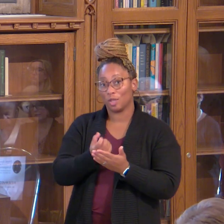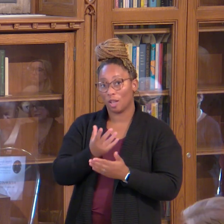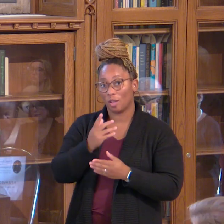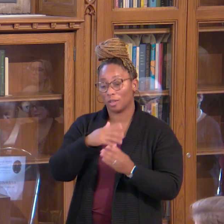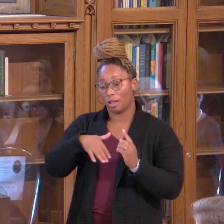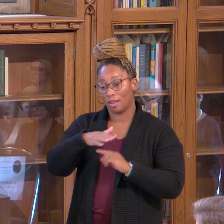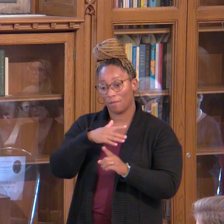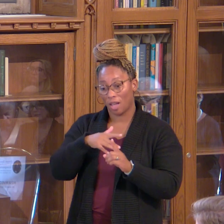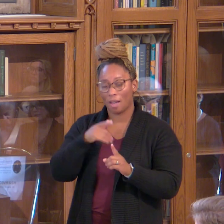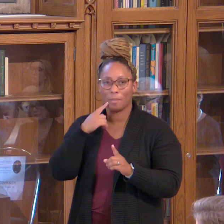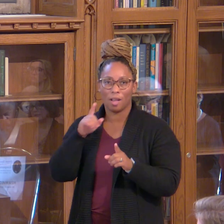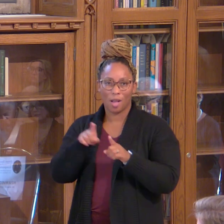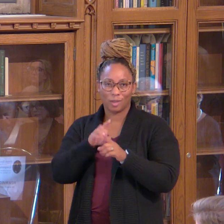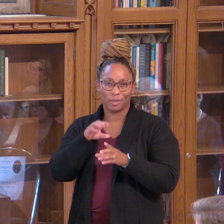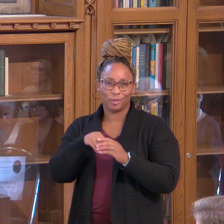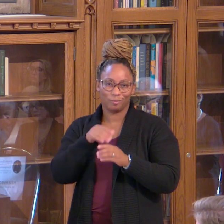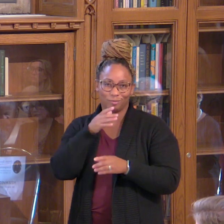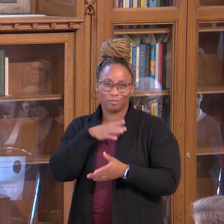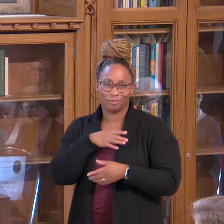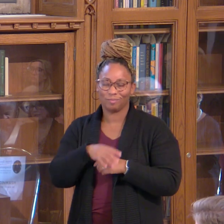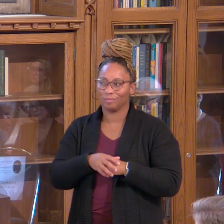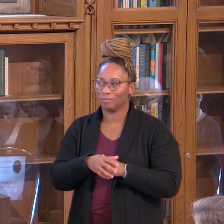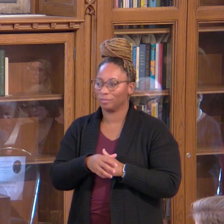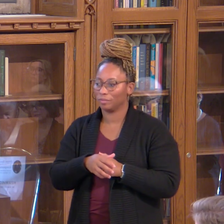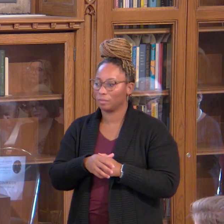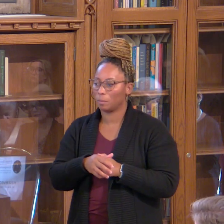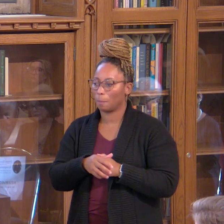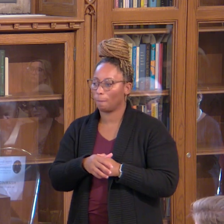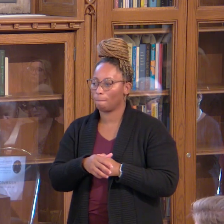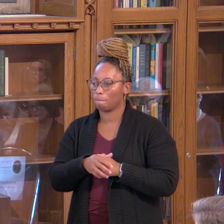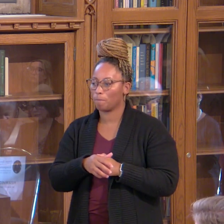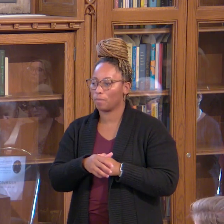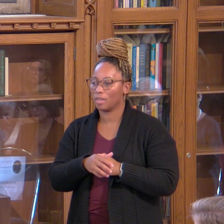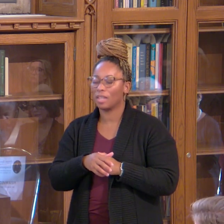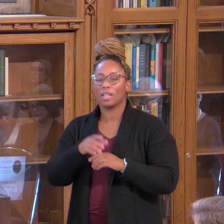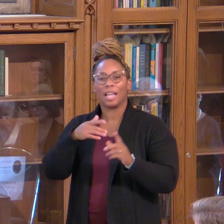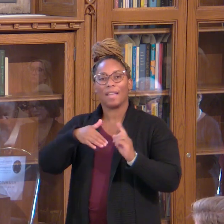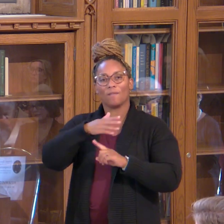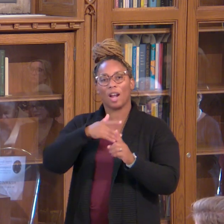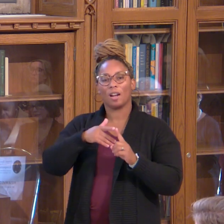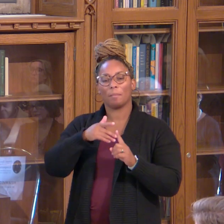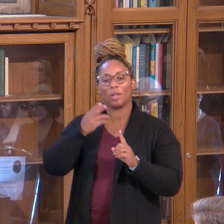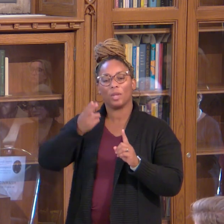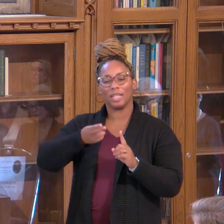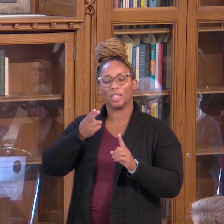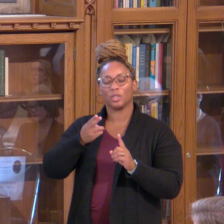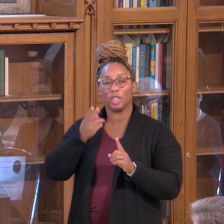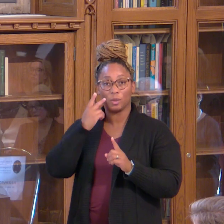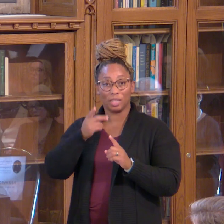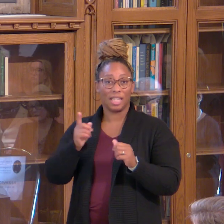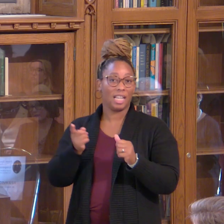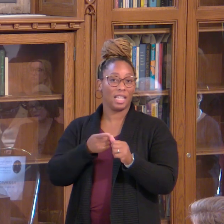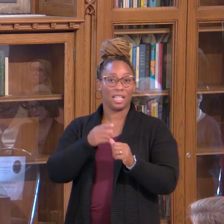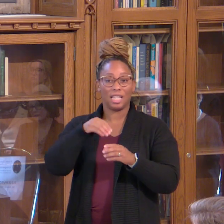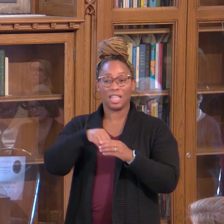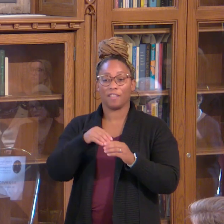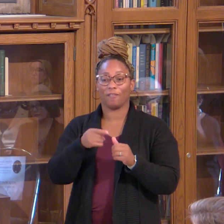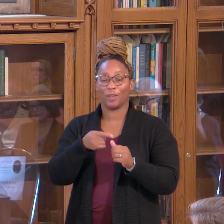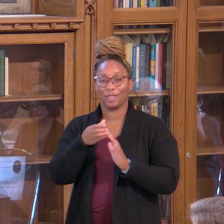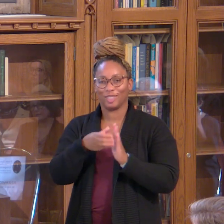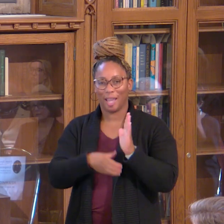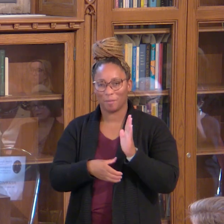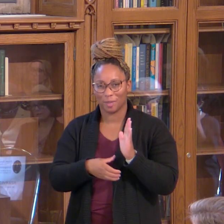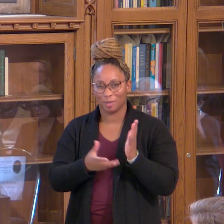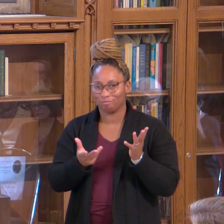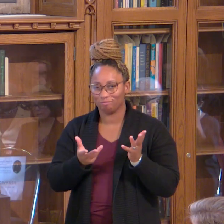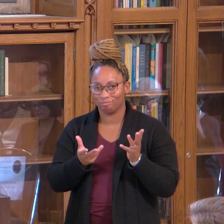environment is also in there um for example environmental history appears in the first chapter how does it appear in the